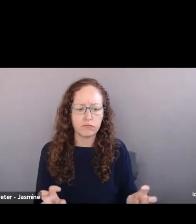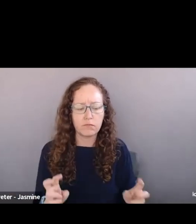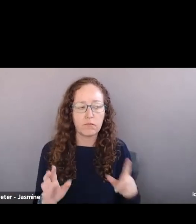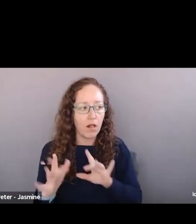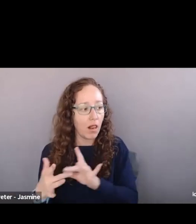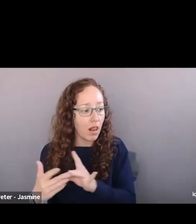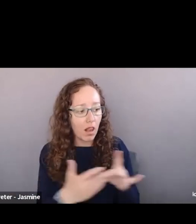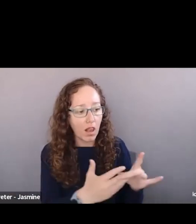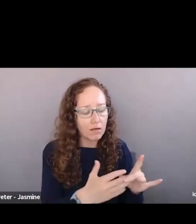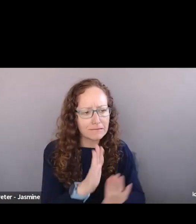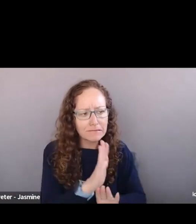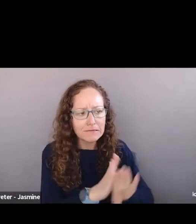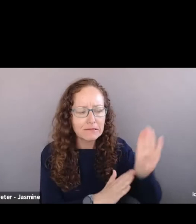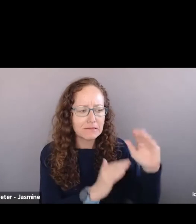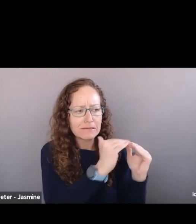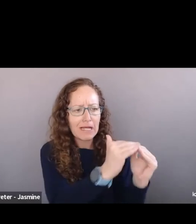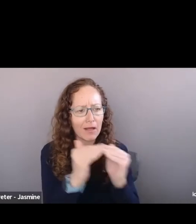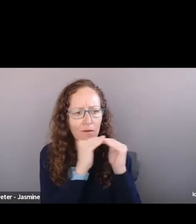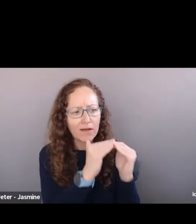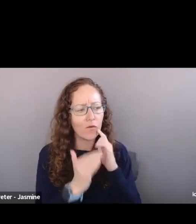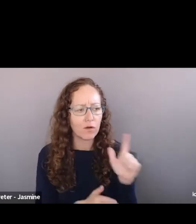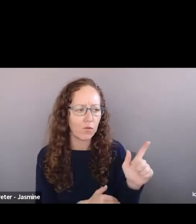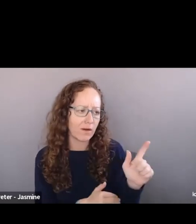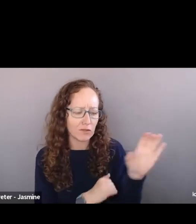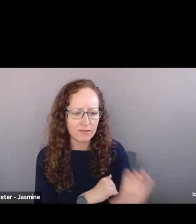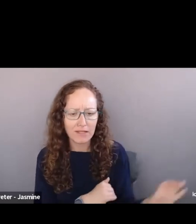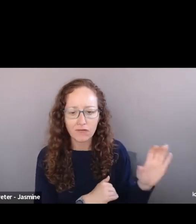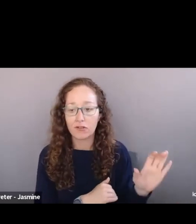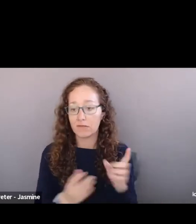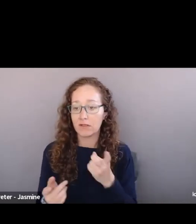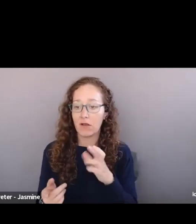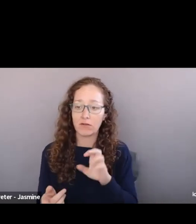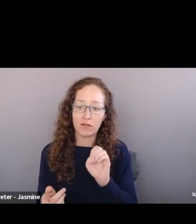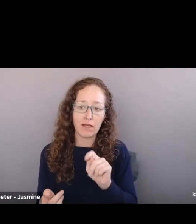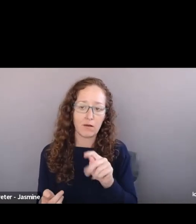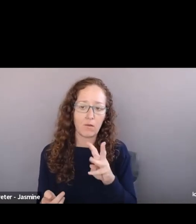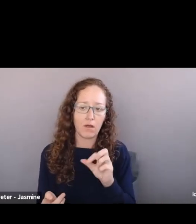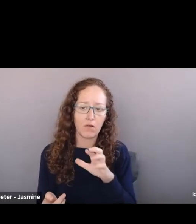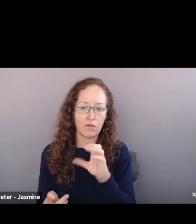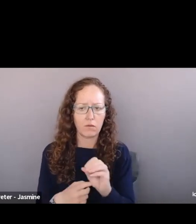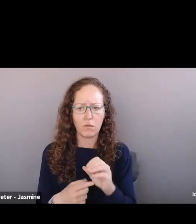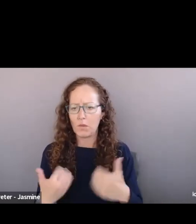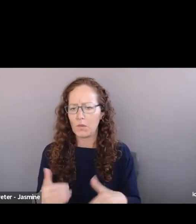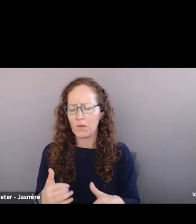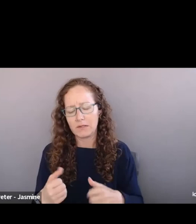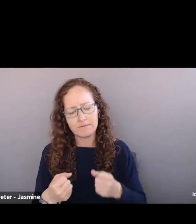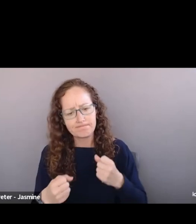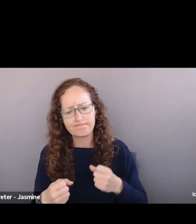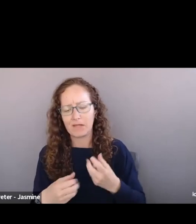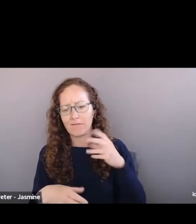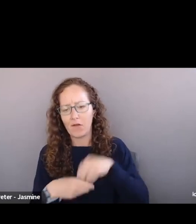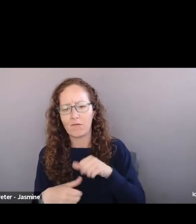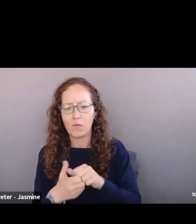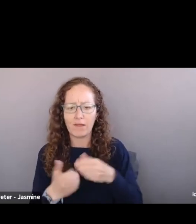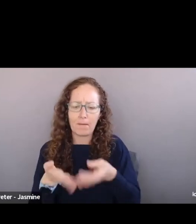century. Dr. Etwaroo was a major force for innovation and inclusion in the public radio field as the